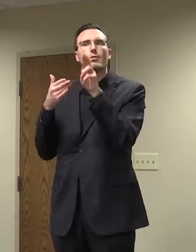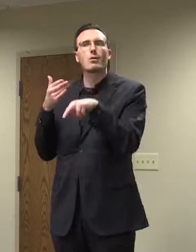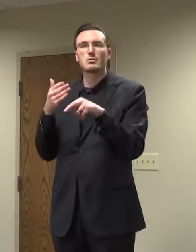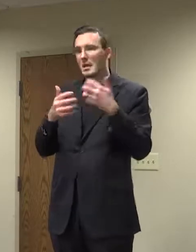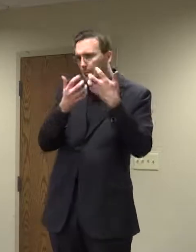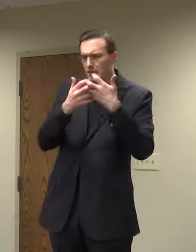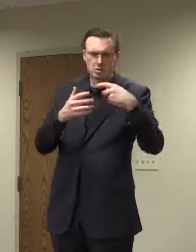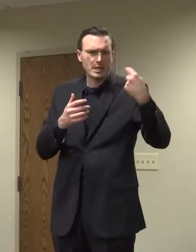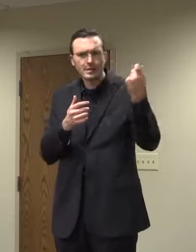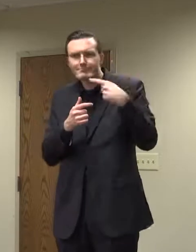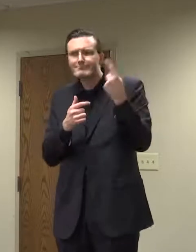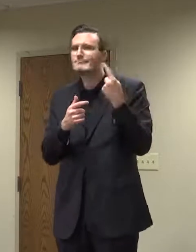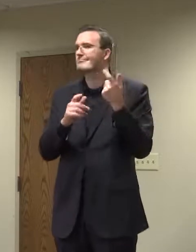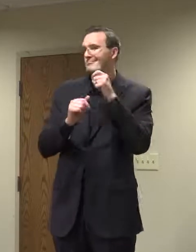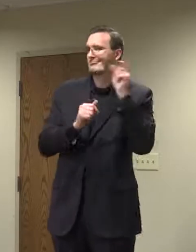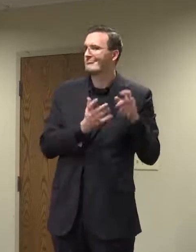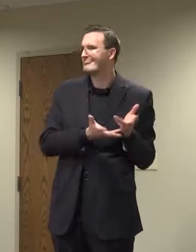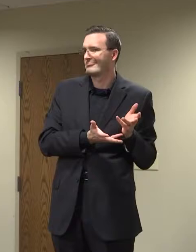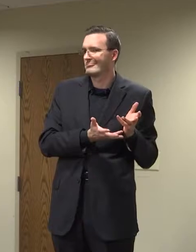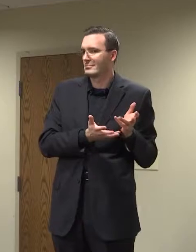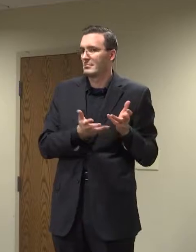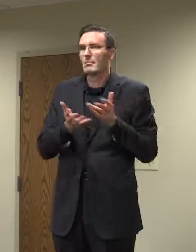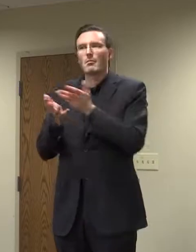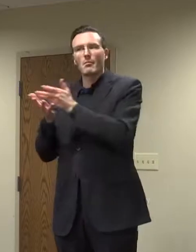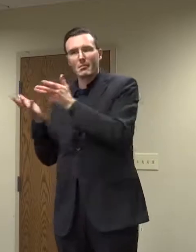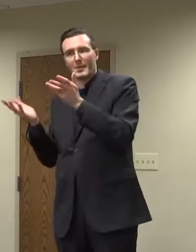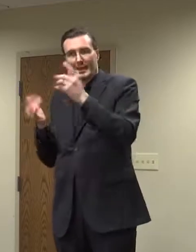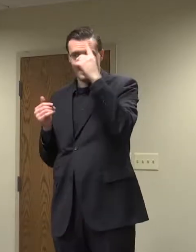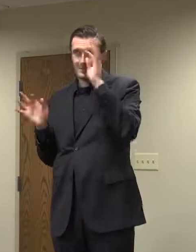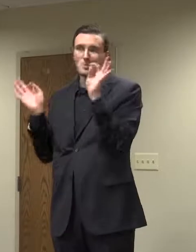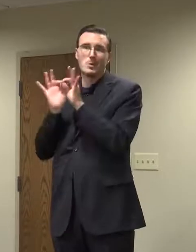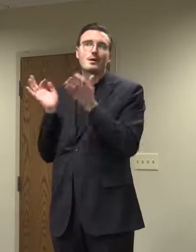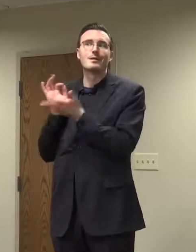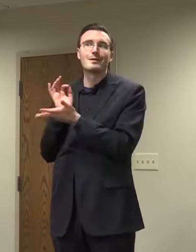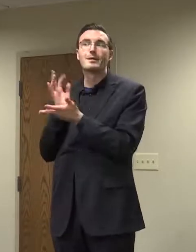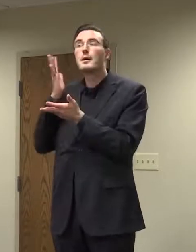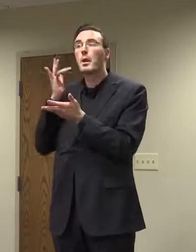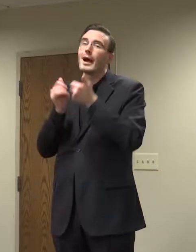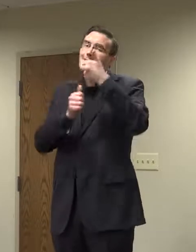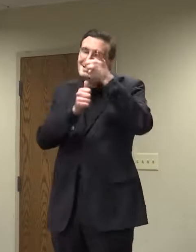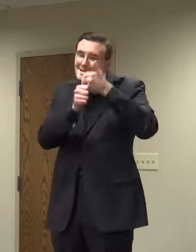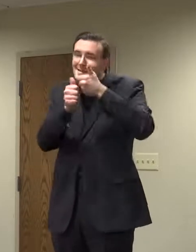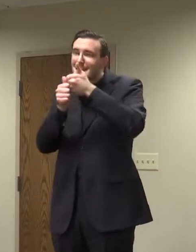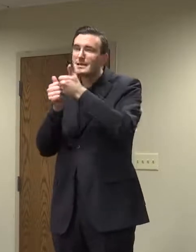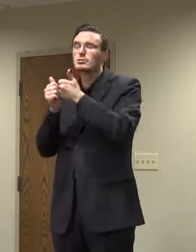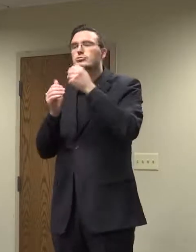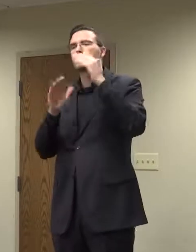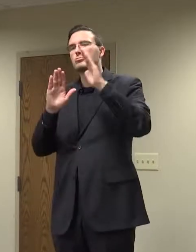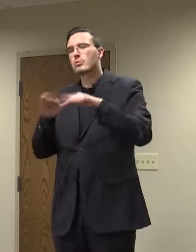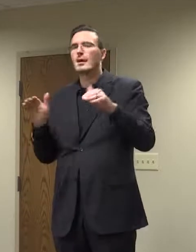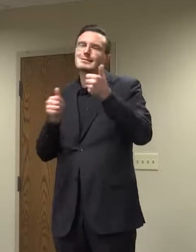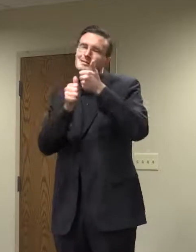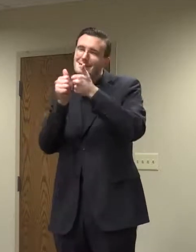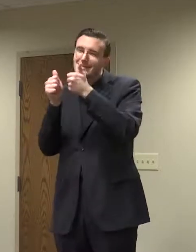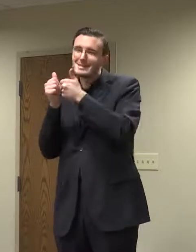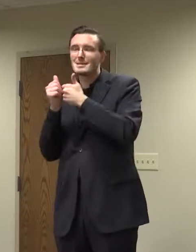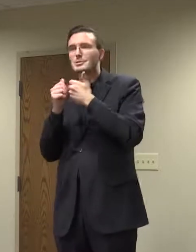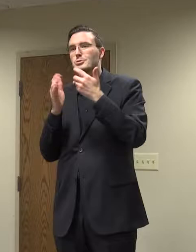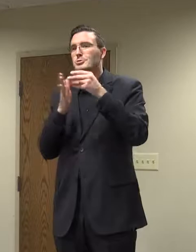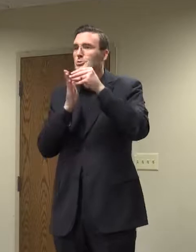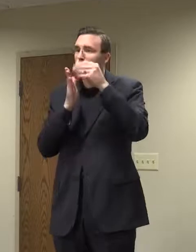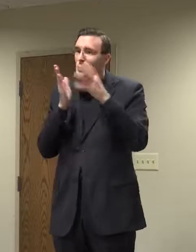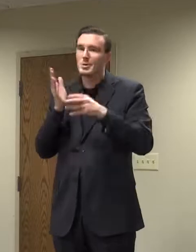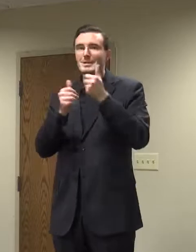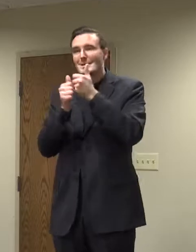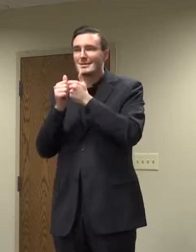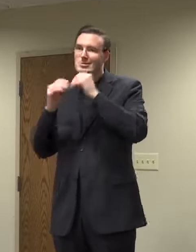possible, especially on the school exclusion, so that we are not having to send every child and teacher and staff member through the drive-through, testing